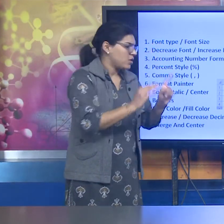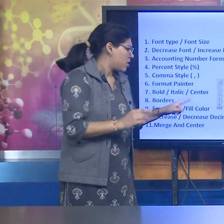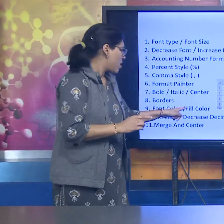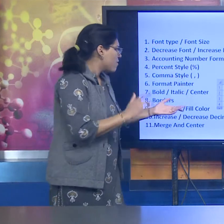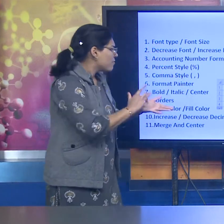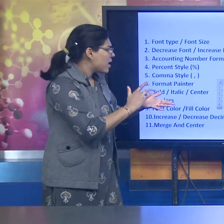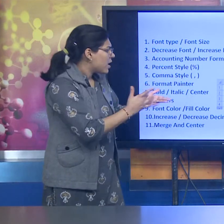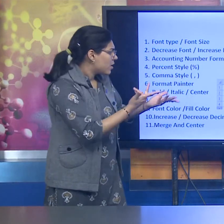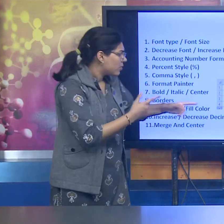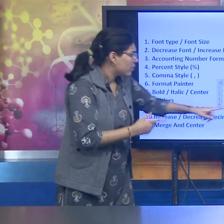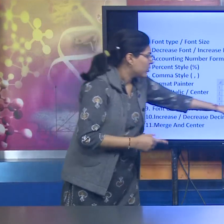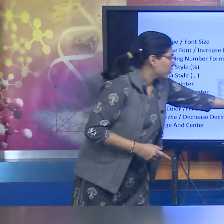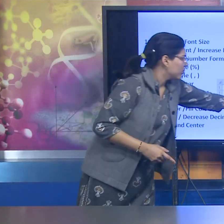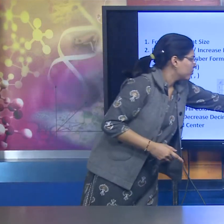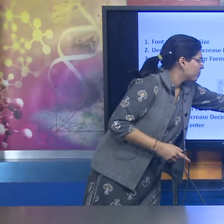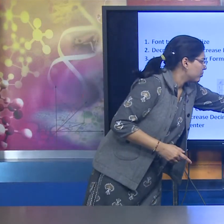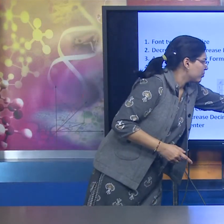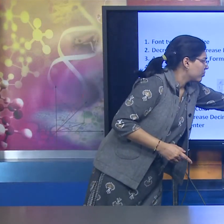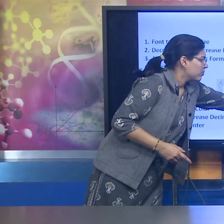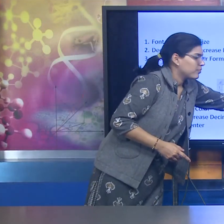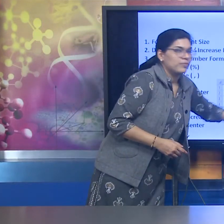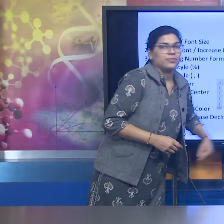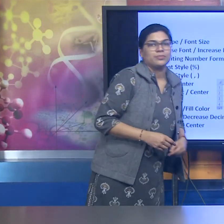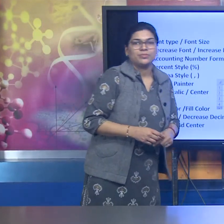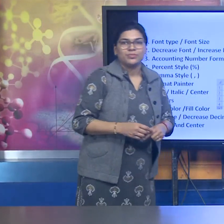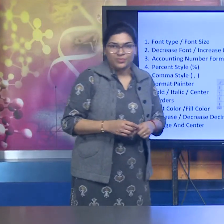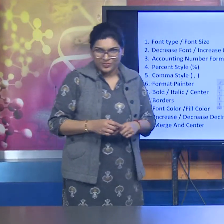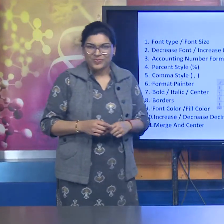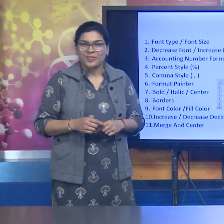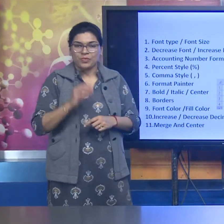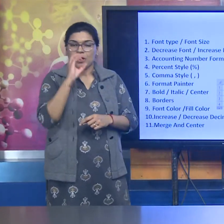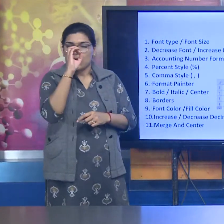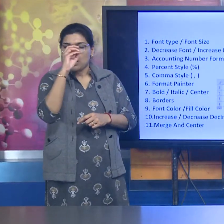Both increase and decrease are possible in decimals.